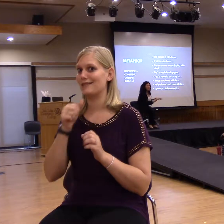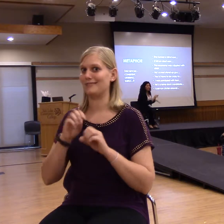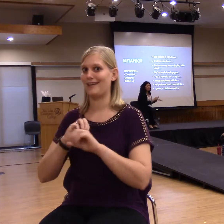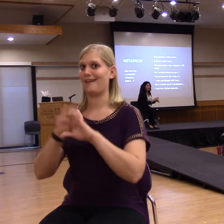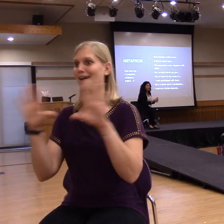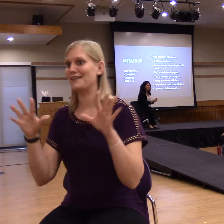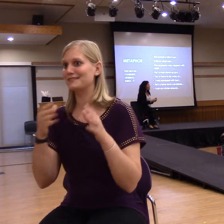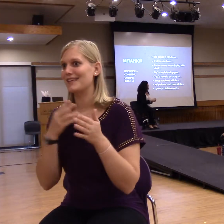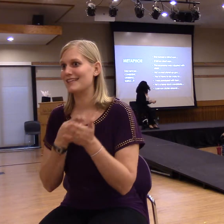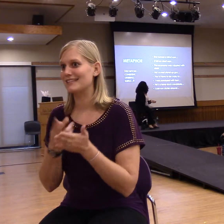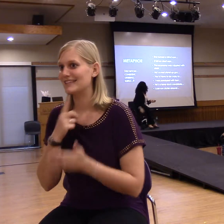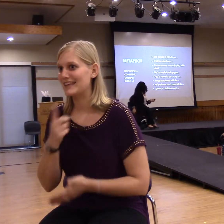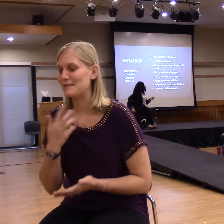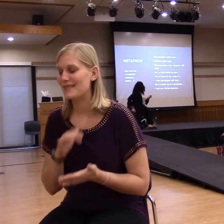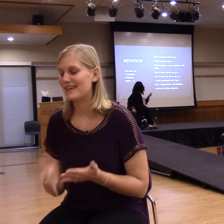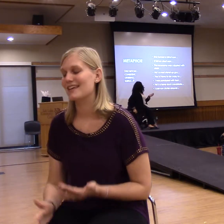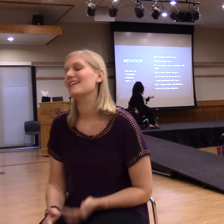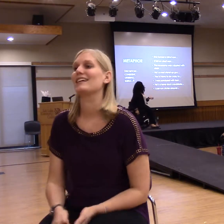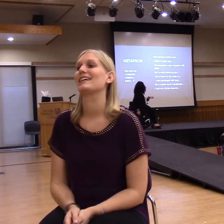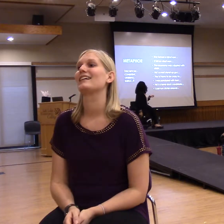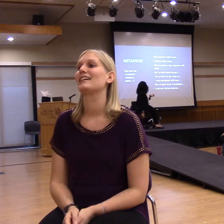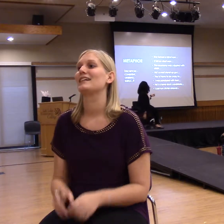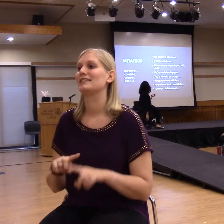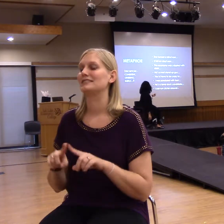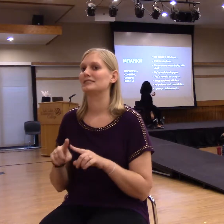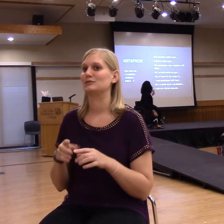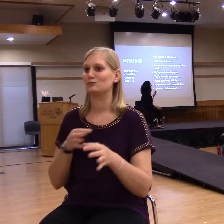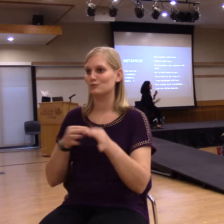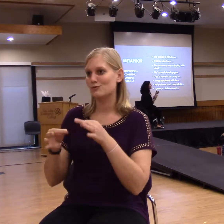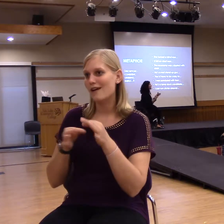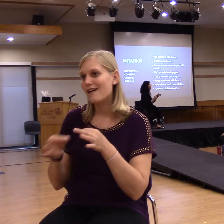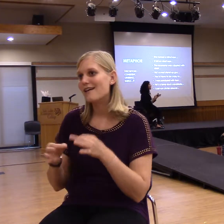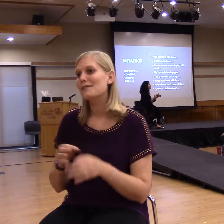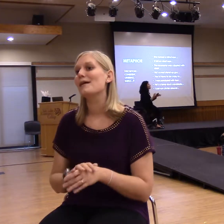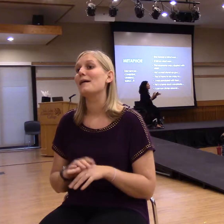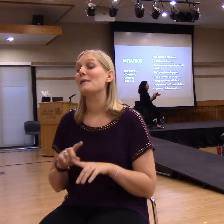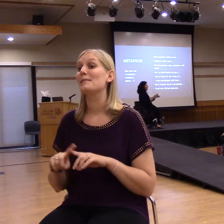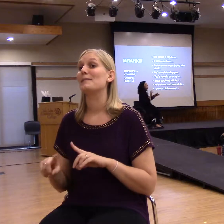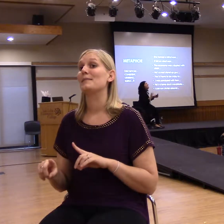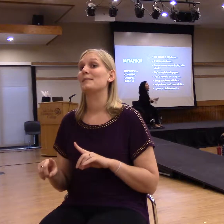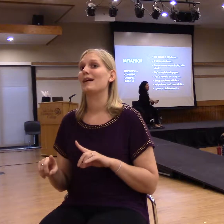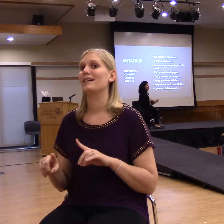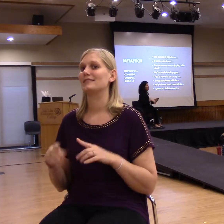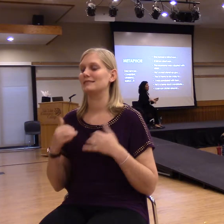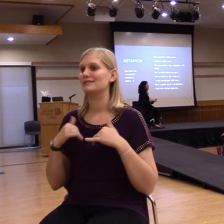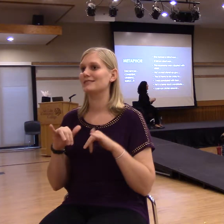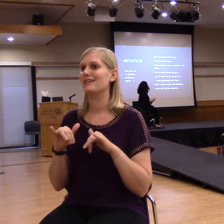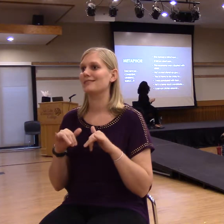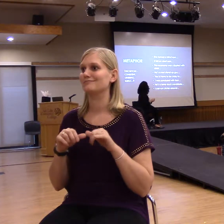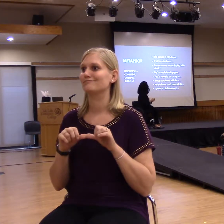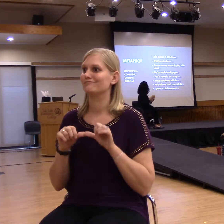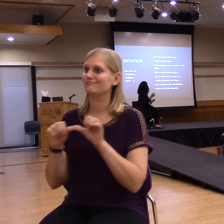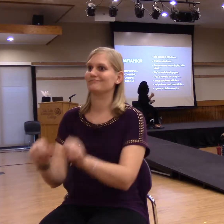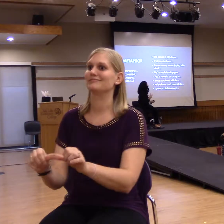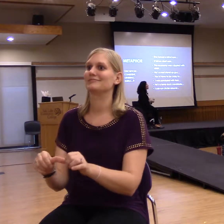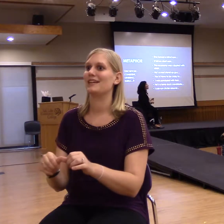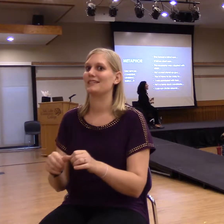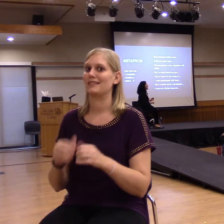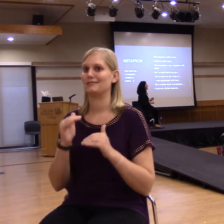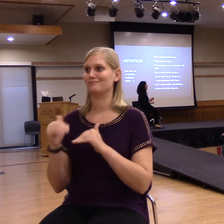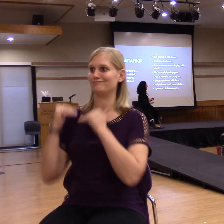explicitly define something. So these are descriptors, but they are still consistent with the dominant narrative.